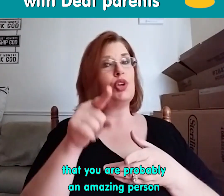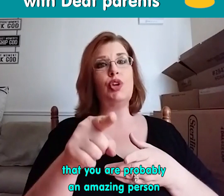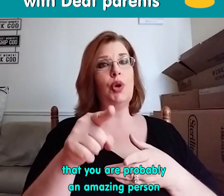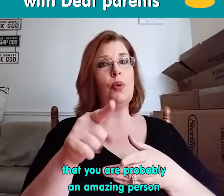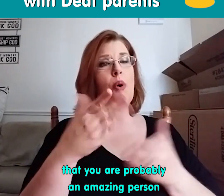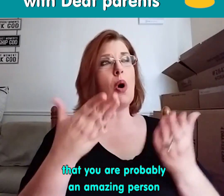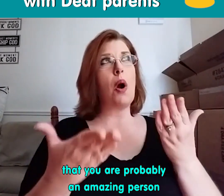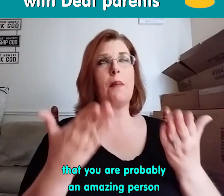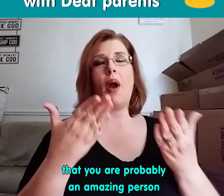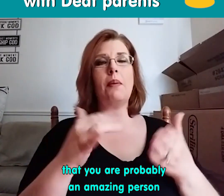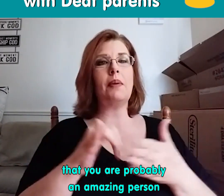My parents,